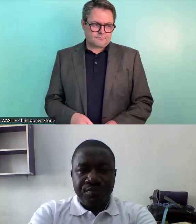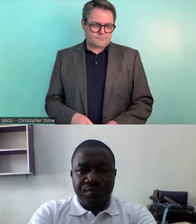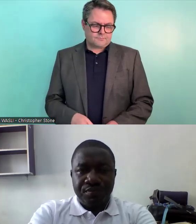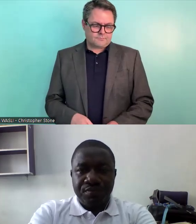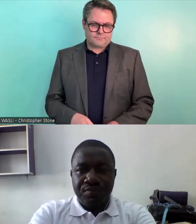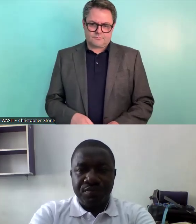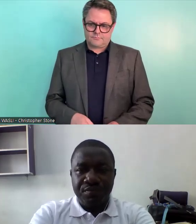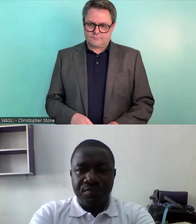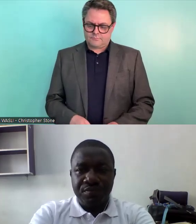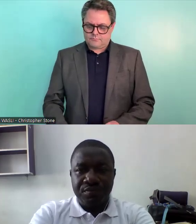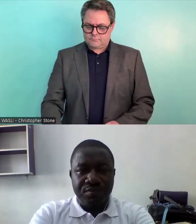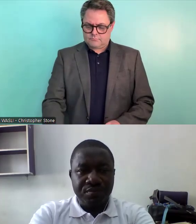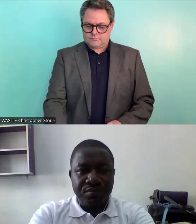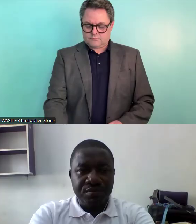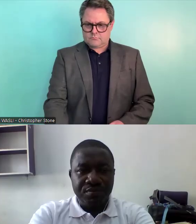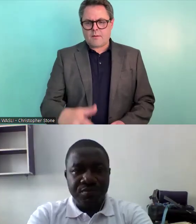Thank you.